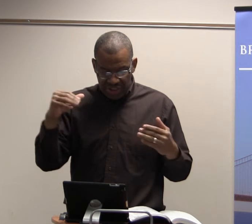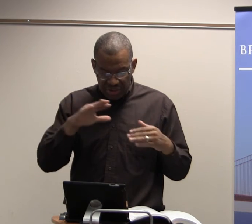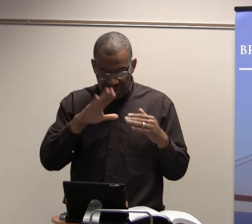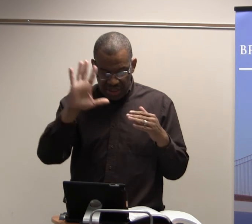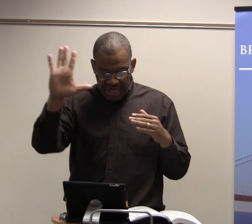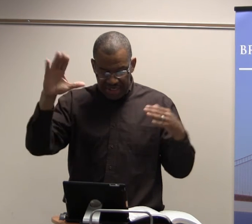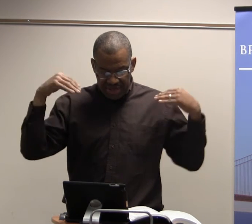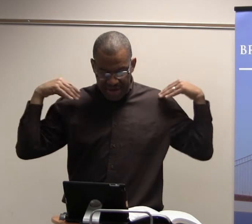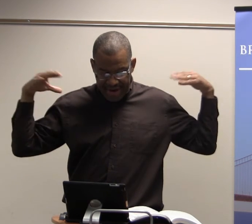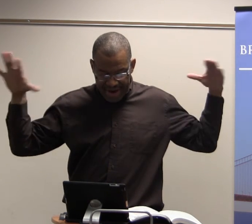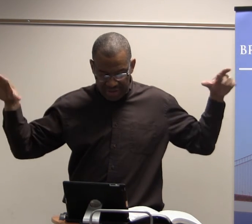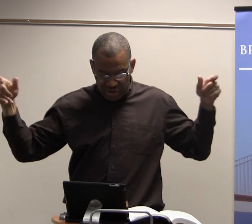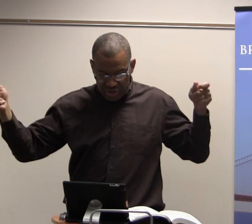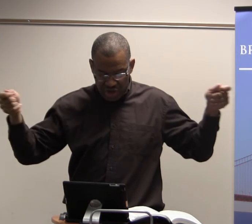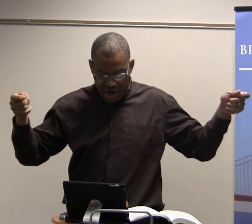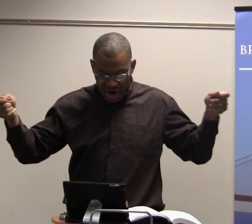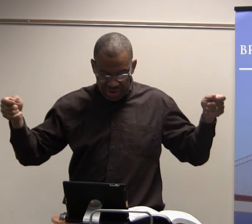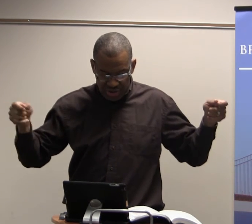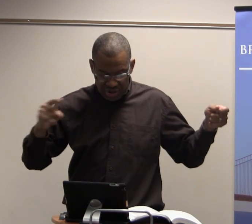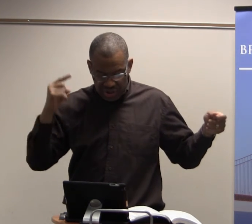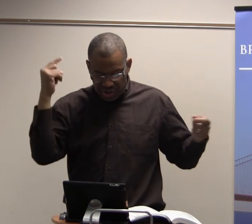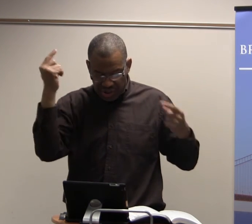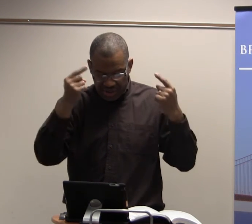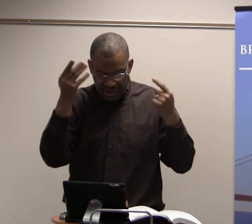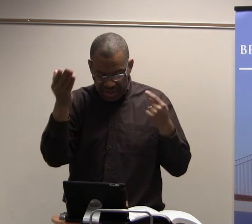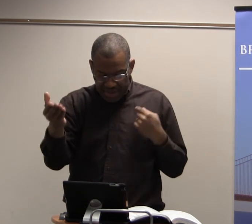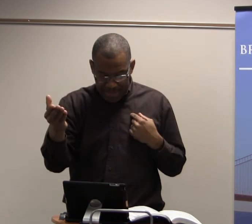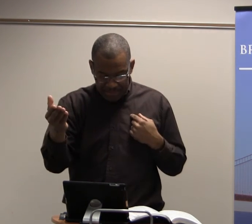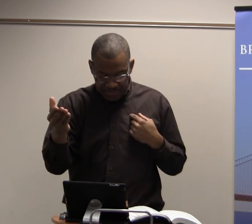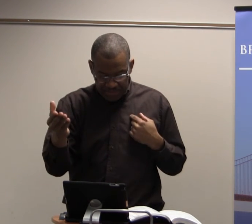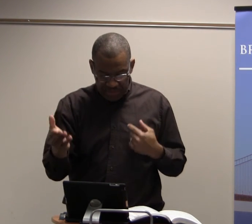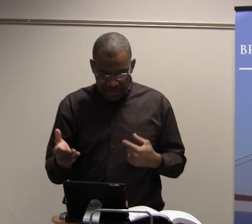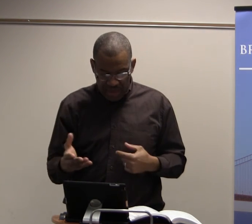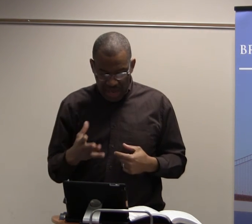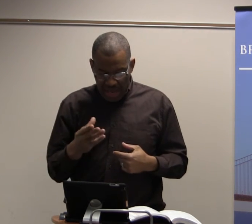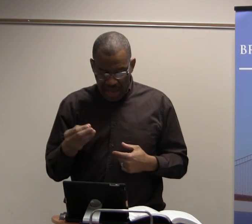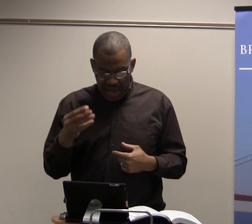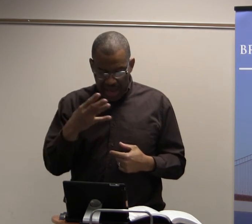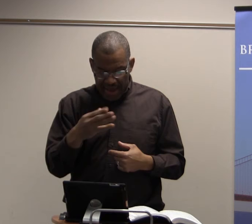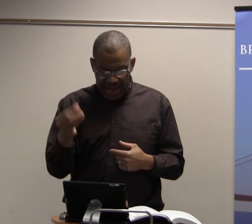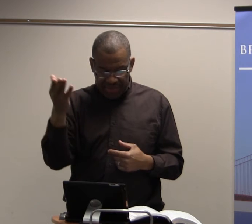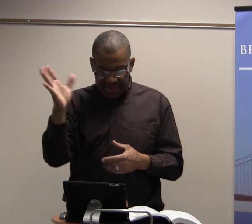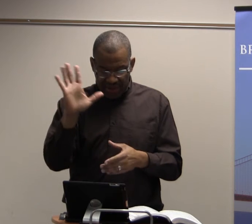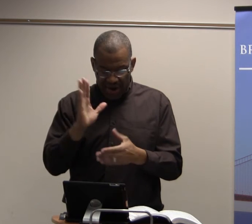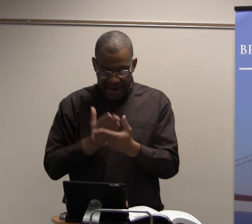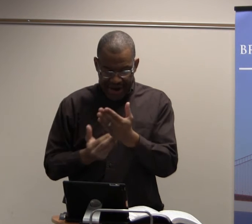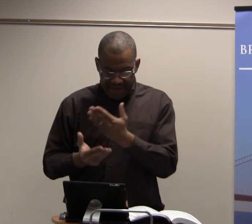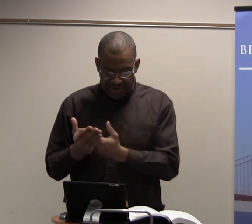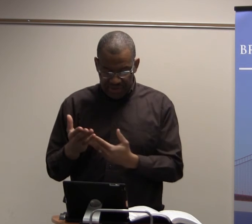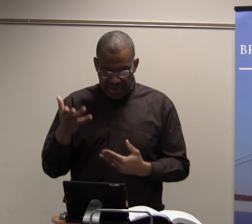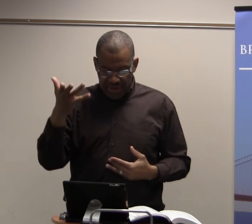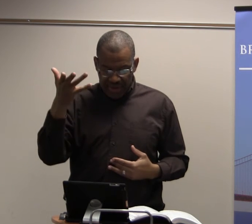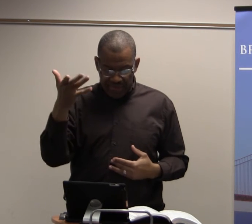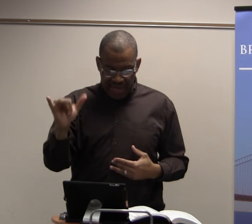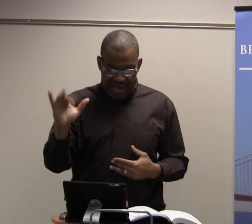his angels a charge concerning thee at thy hands.